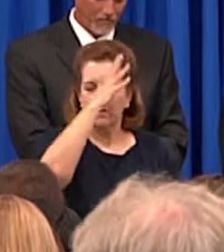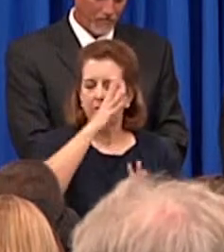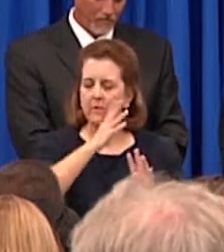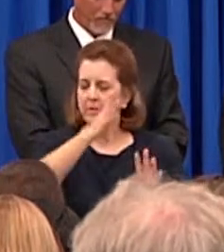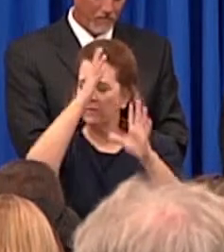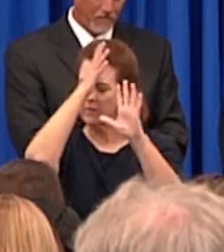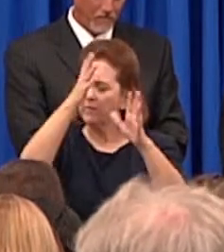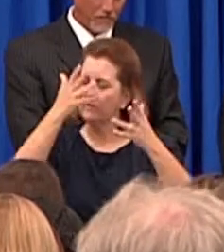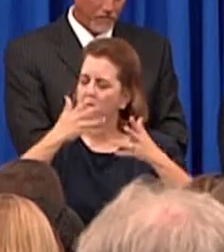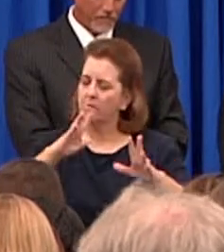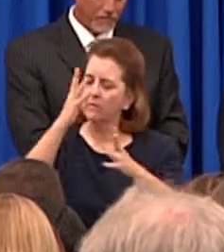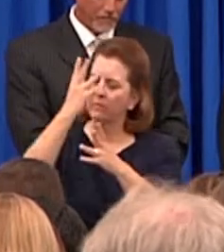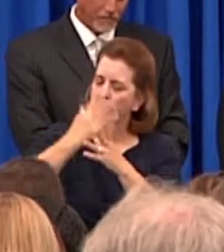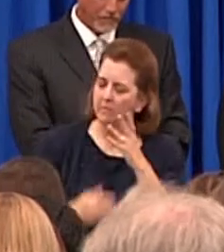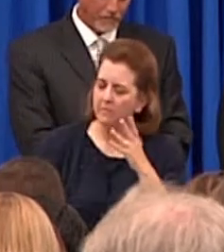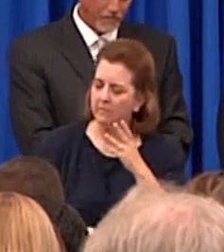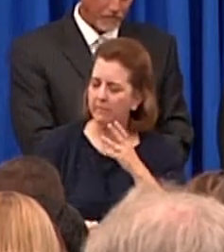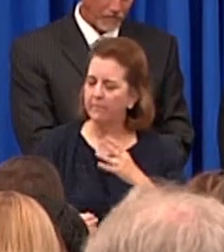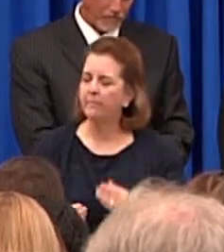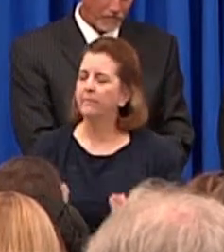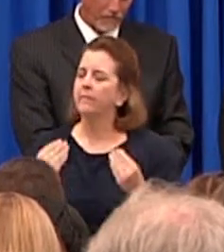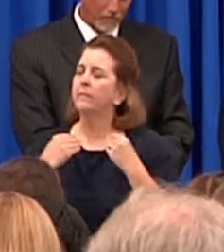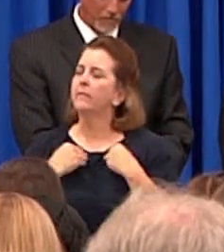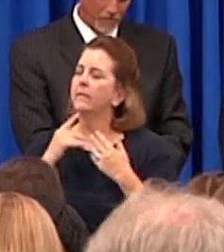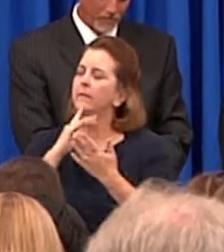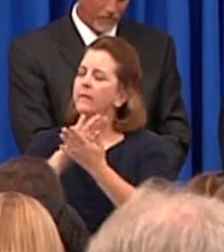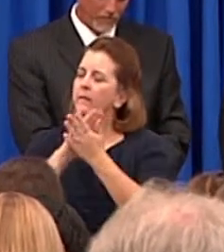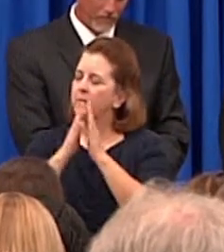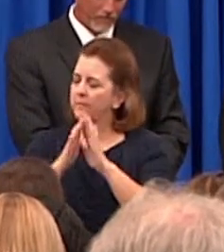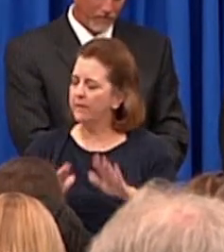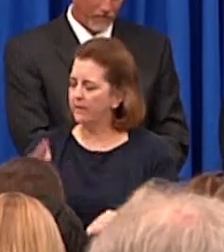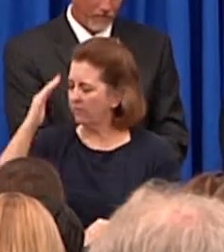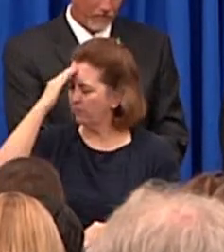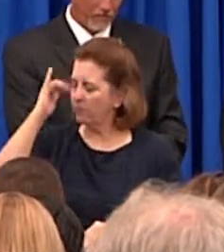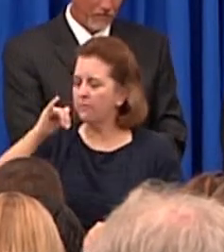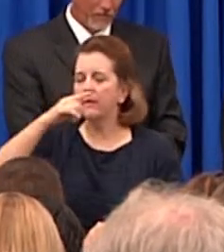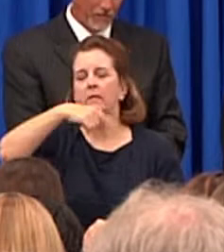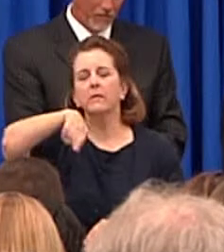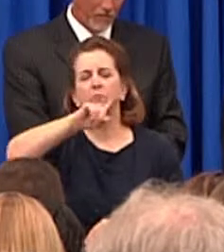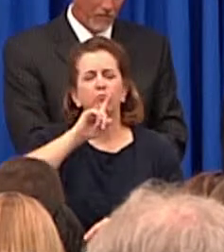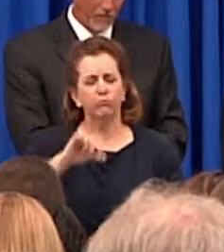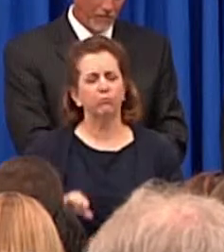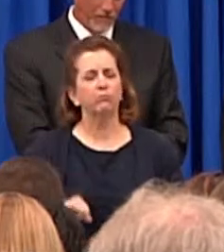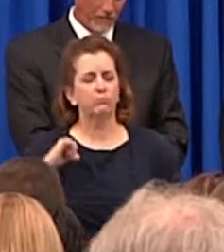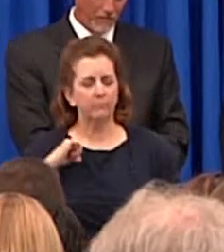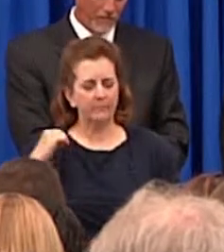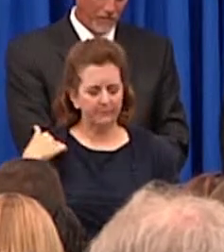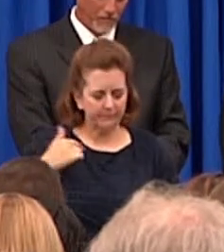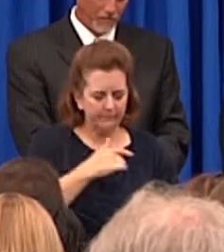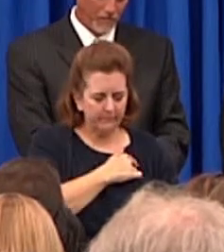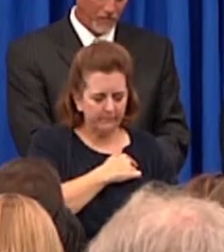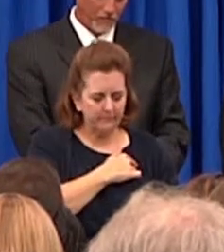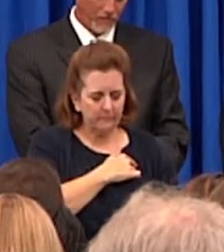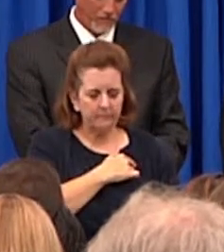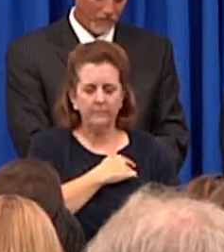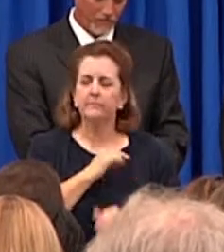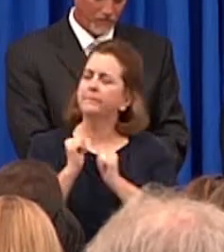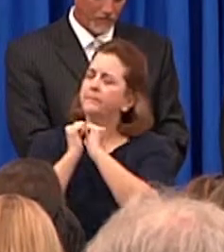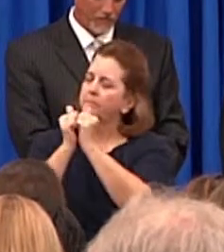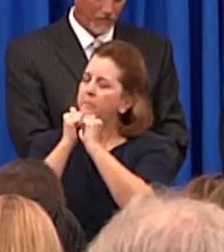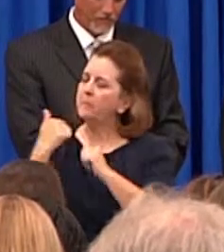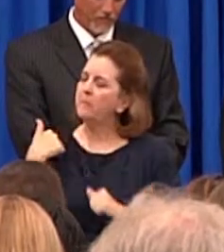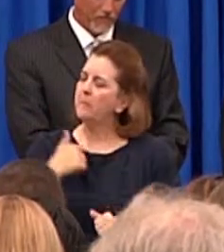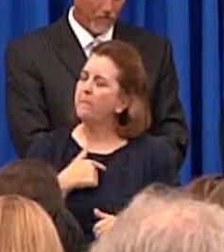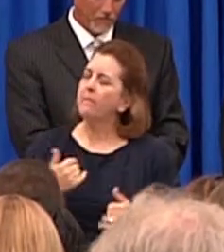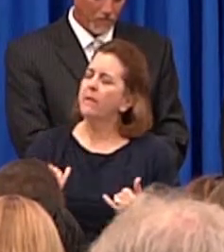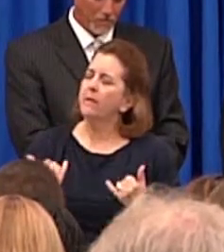this world. Give us peace to know that they would be so proud of us. Go with each of us, Father,